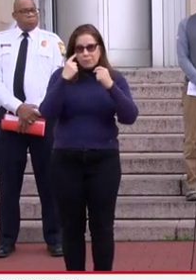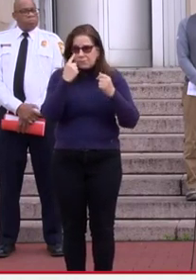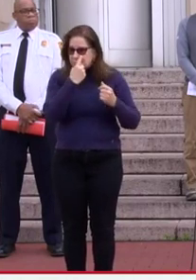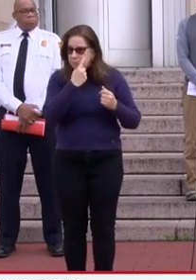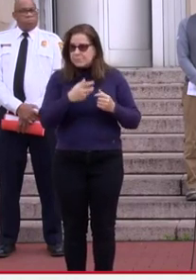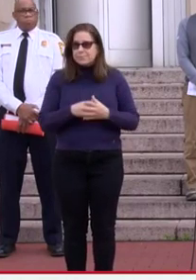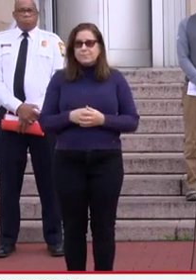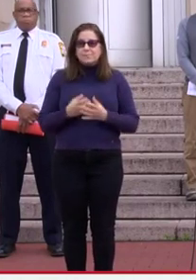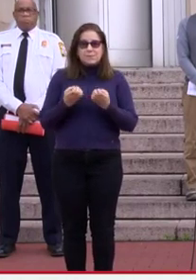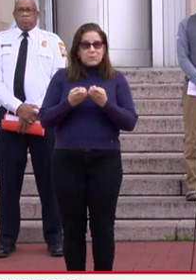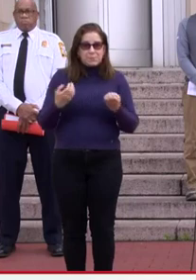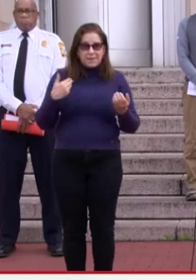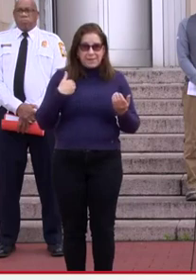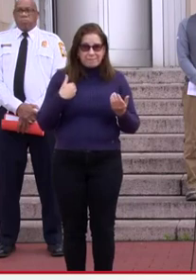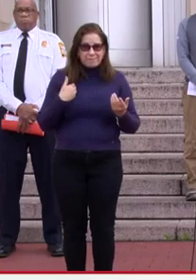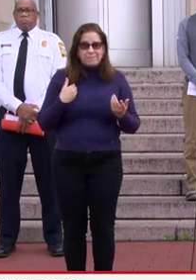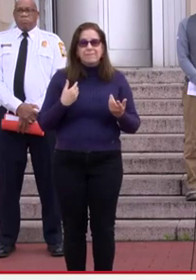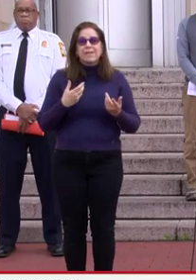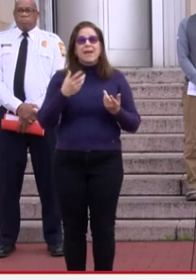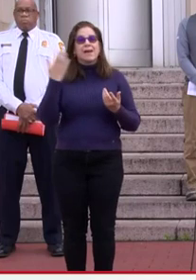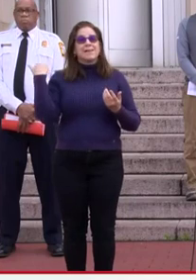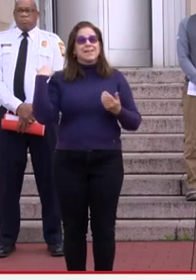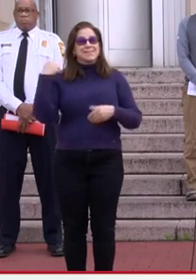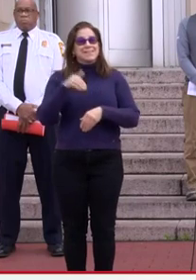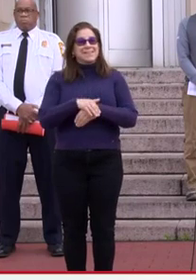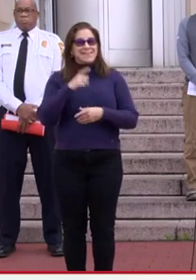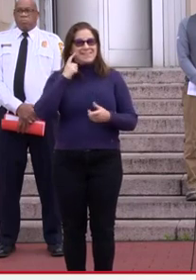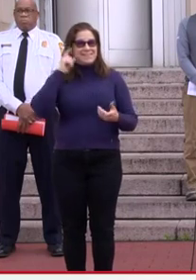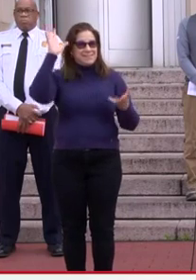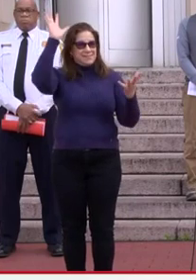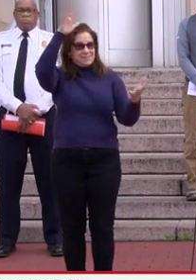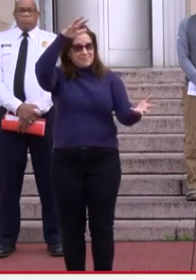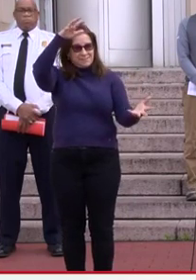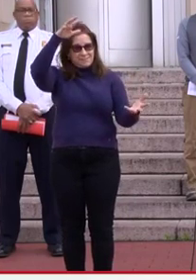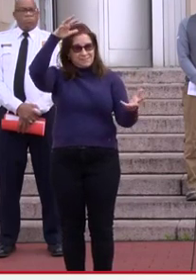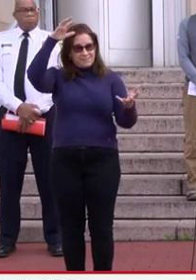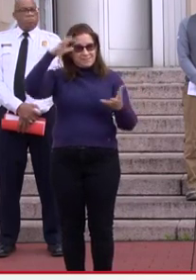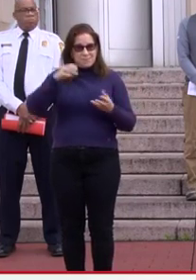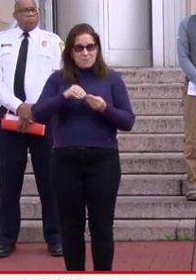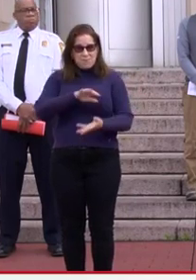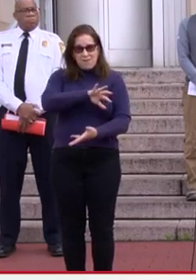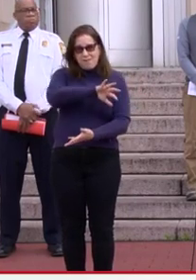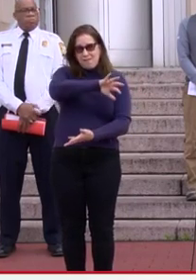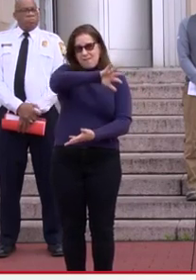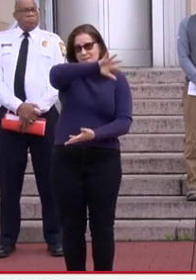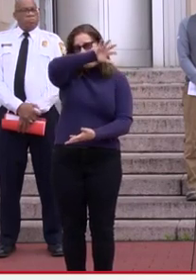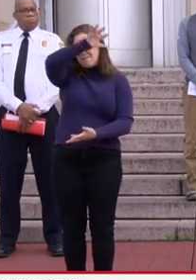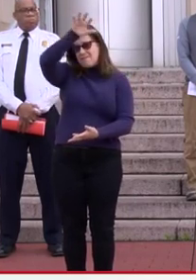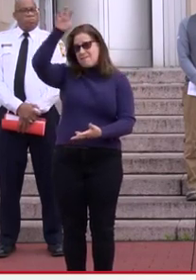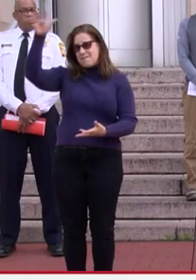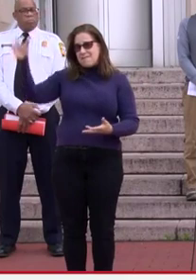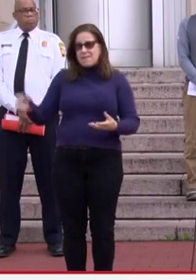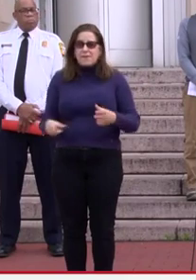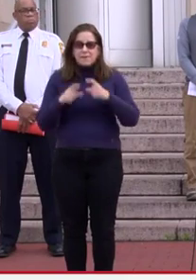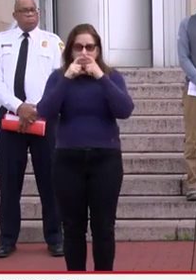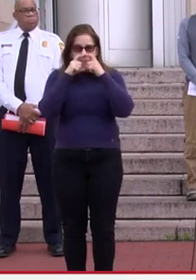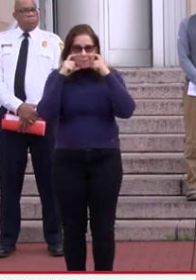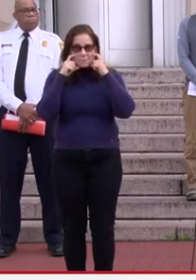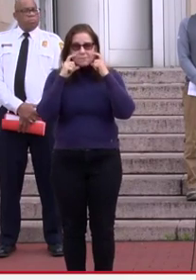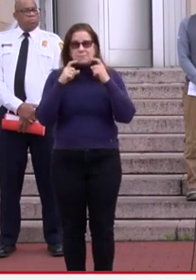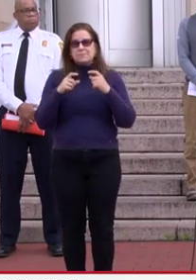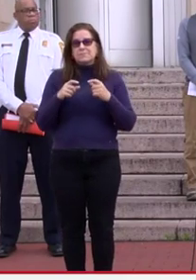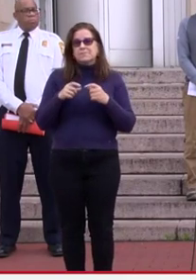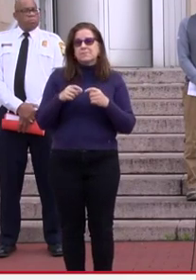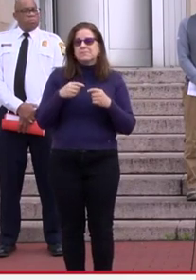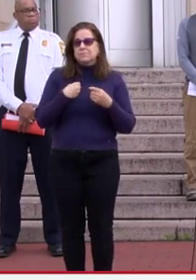received a substantial additional amount of supplies, including masks, which were then distributed to officers and other members in